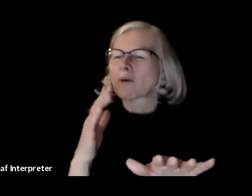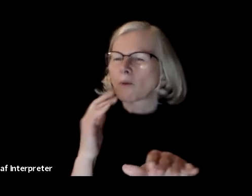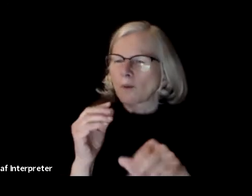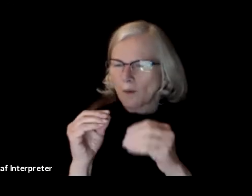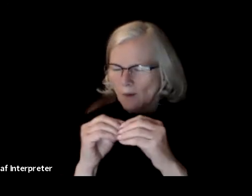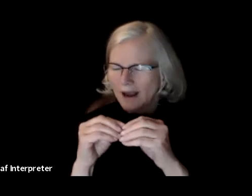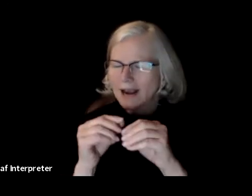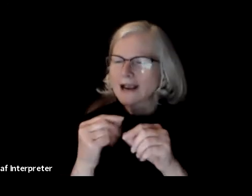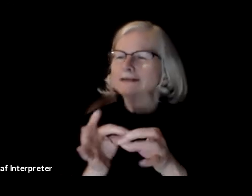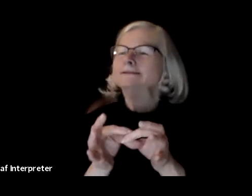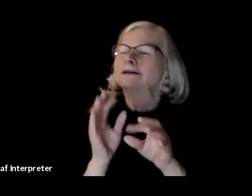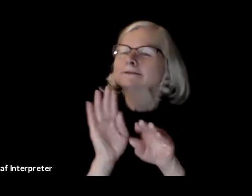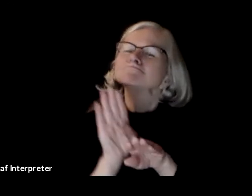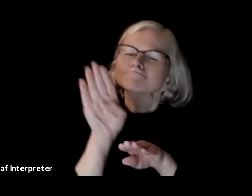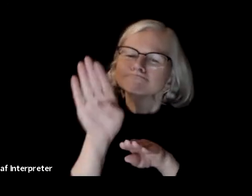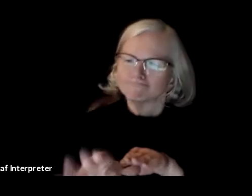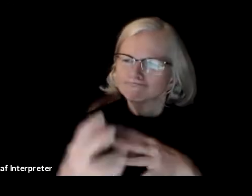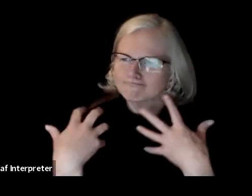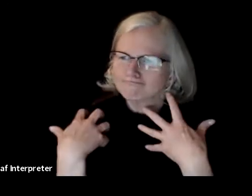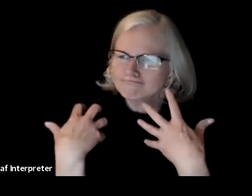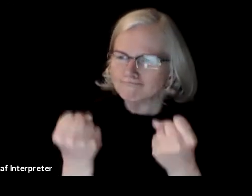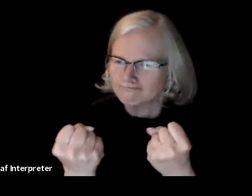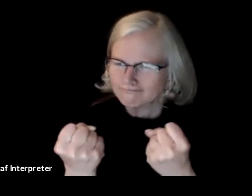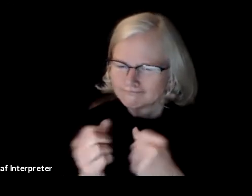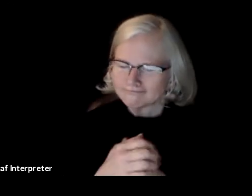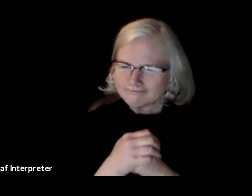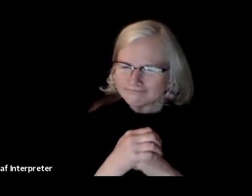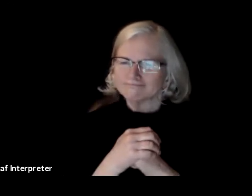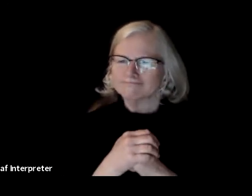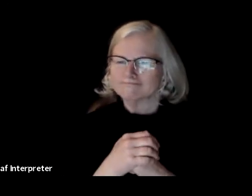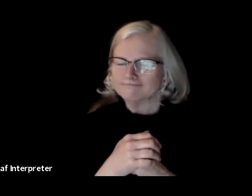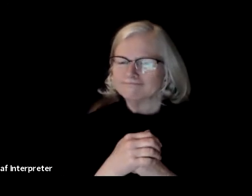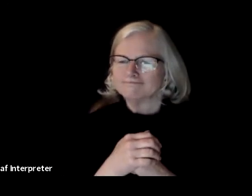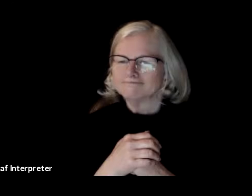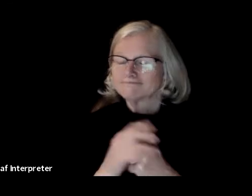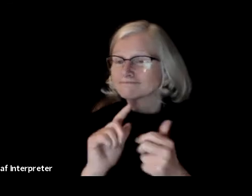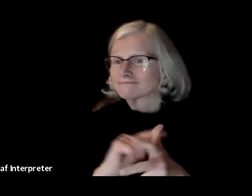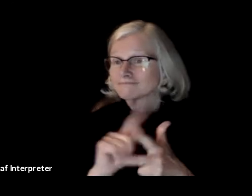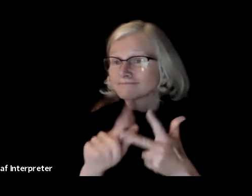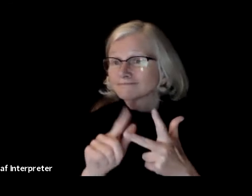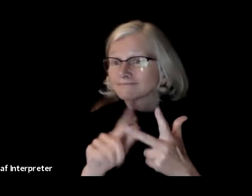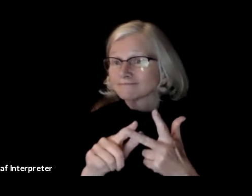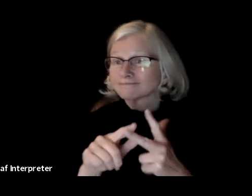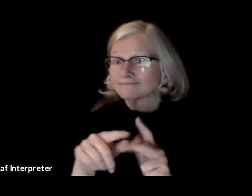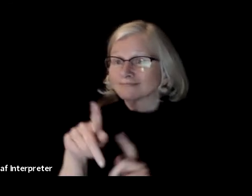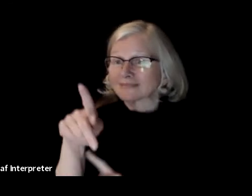turn the microphone over to my colleague at Care Providers of Minnesota, Patty Cullen.